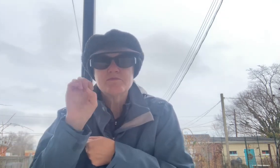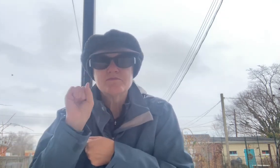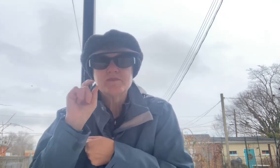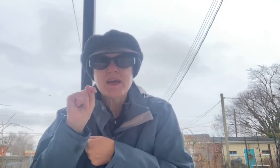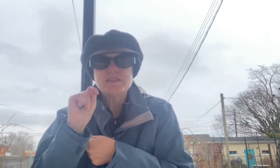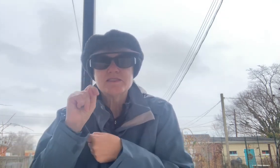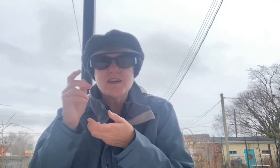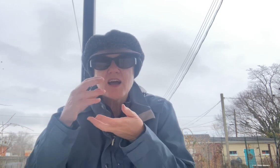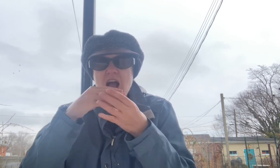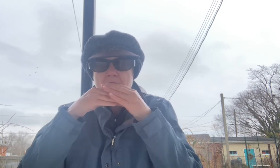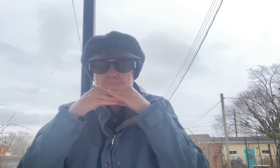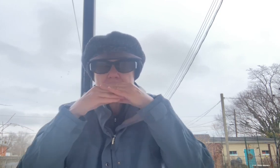a nest.